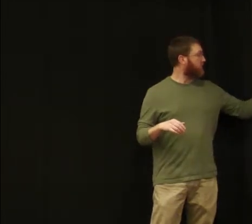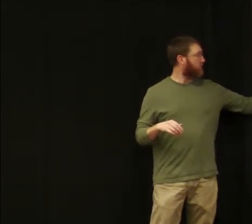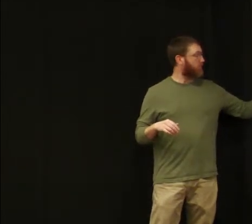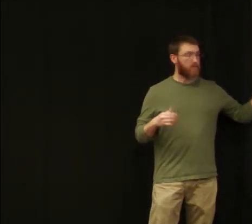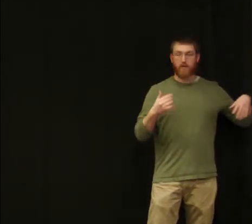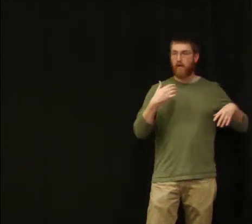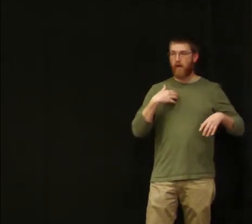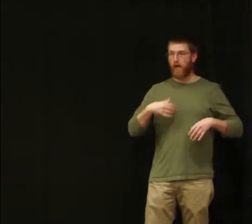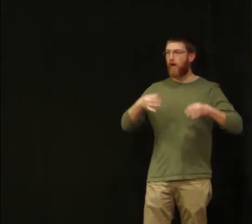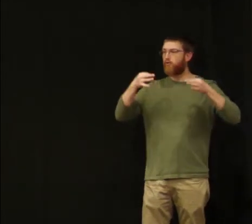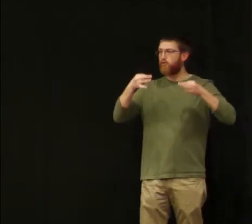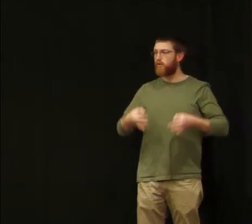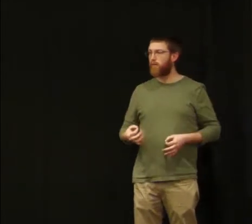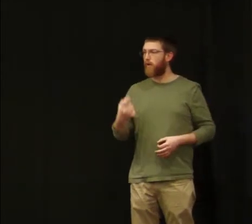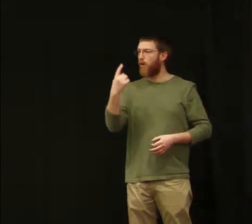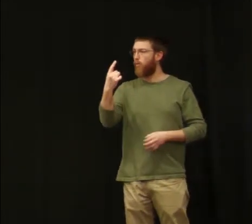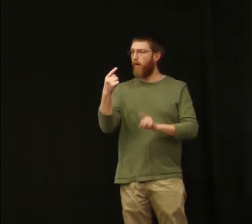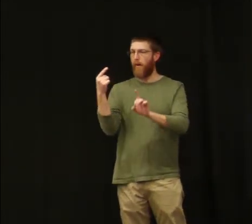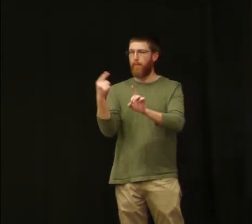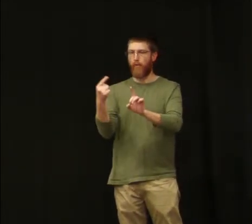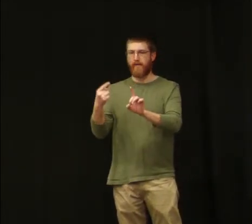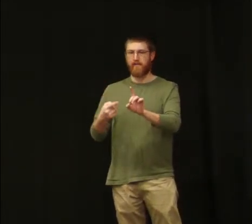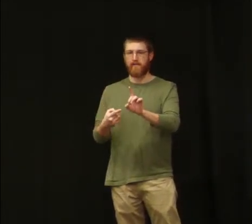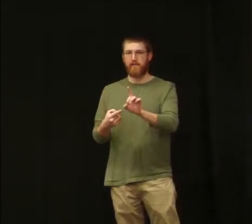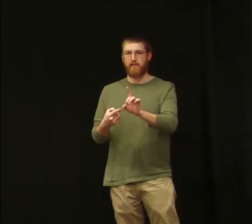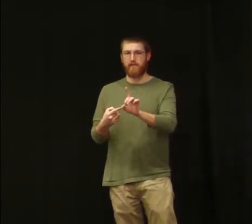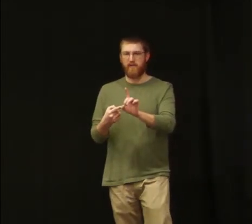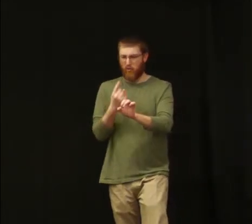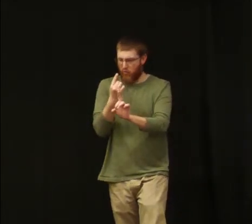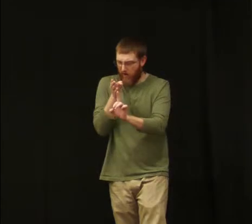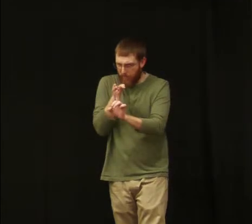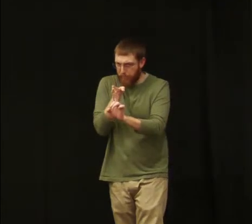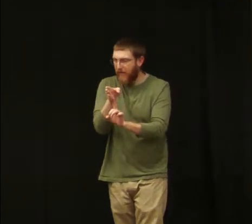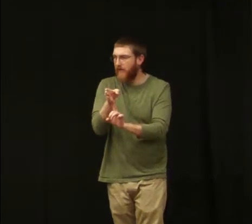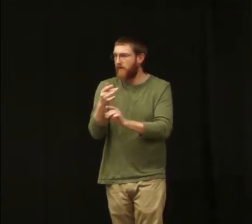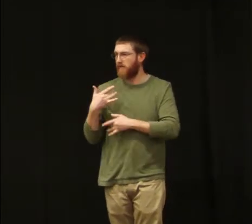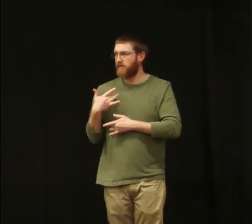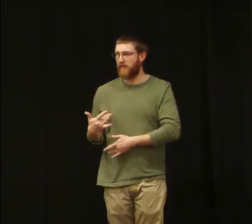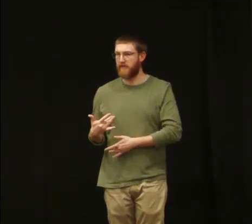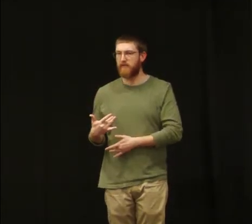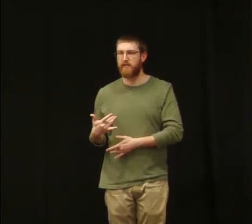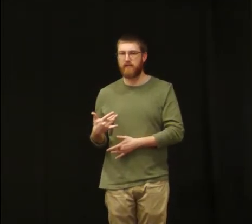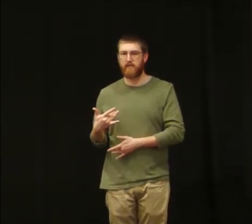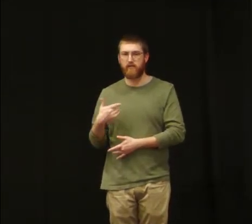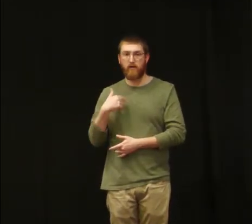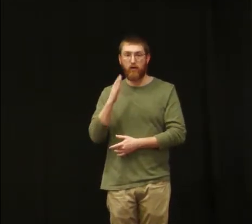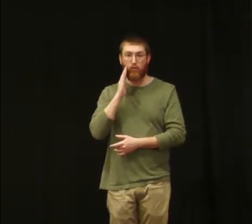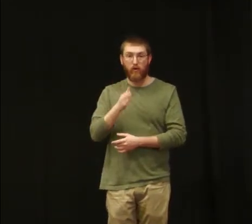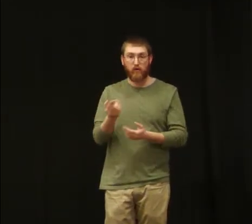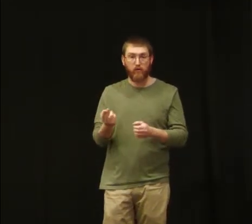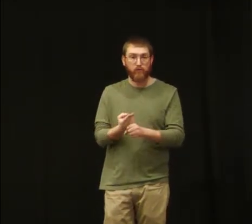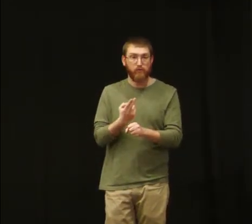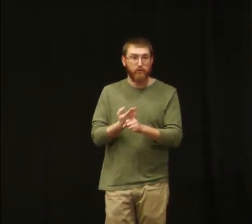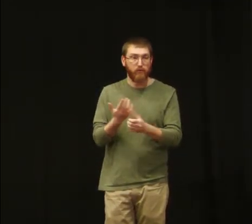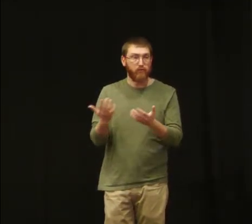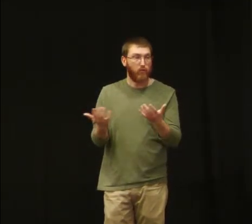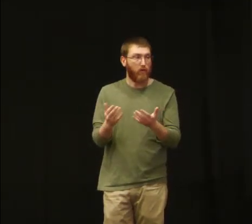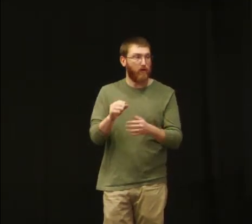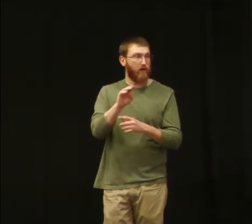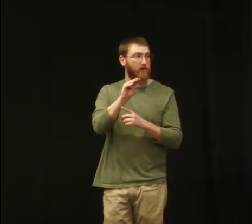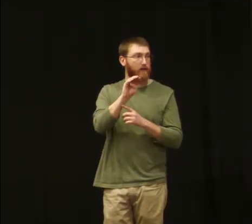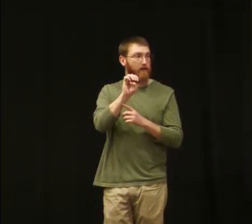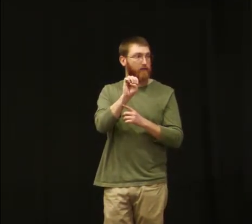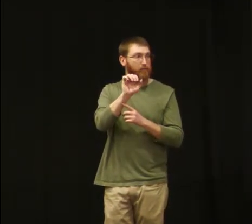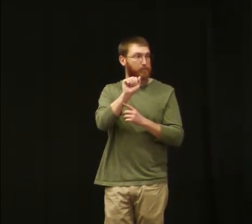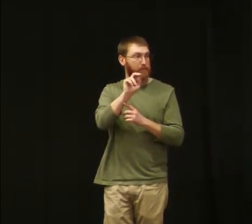determine that one point from those 3, that central tendency? Am I going to use the mean or the median method to